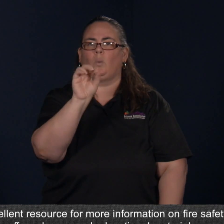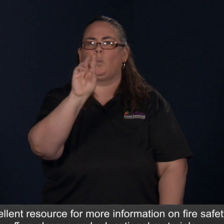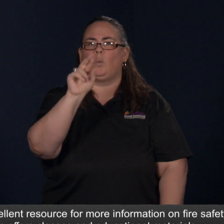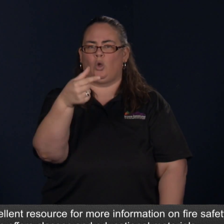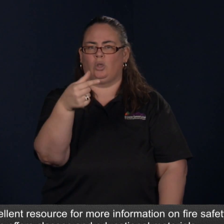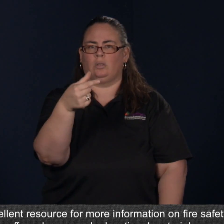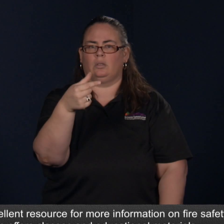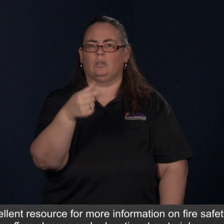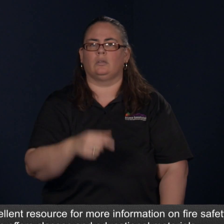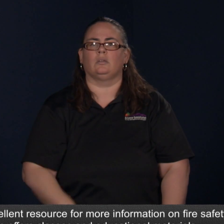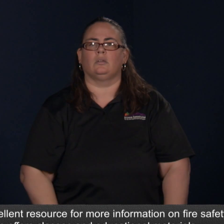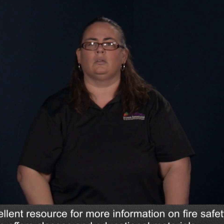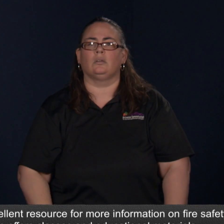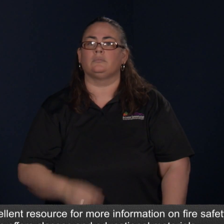www.firewise.org.